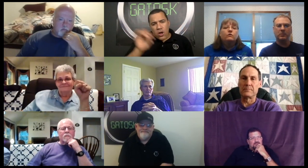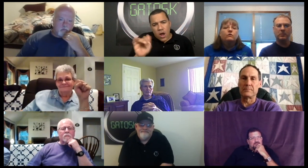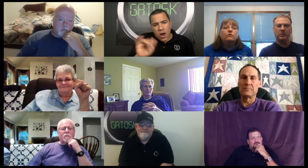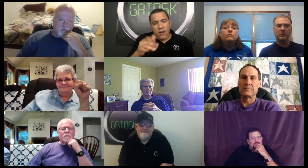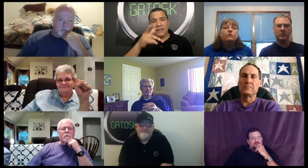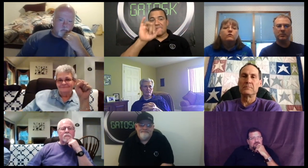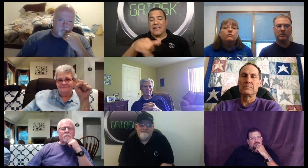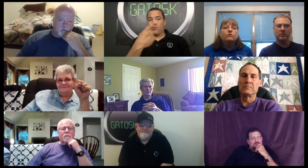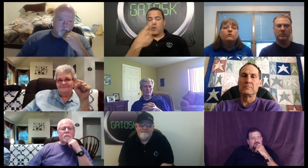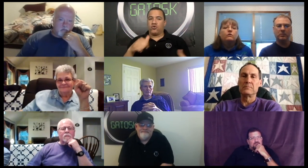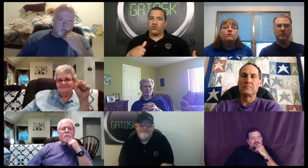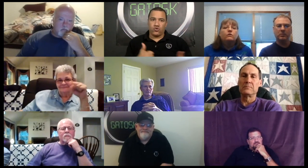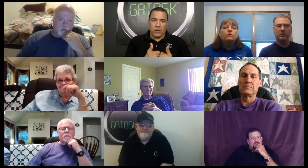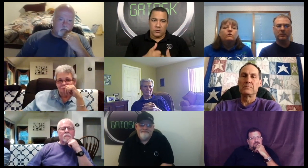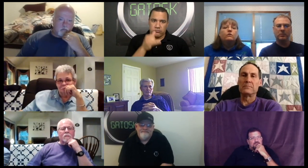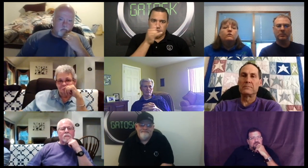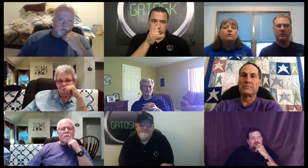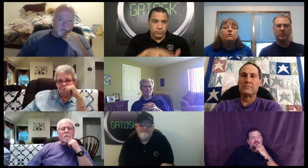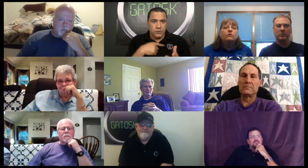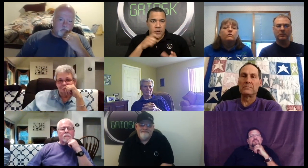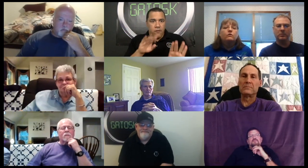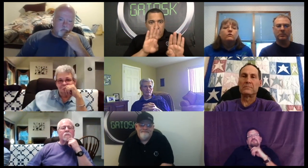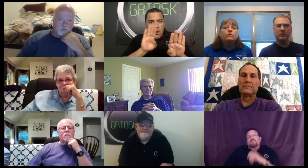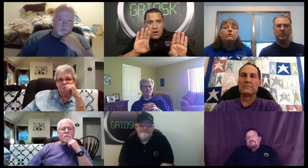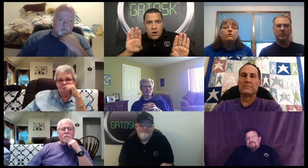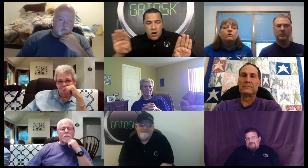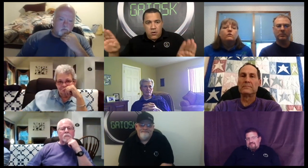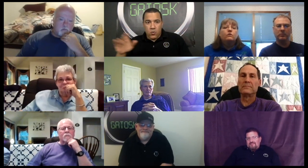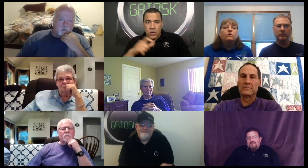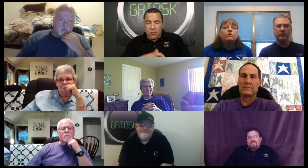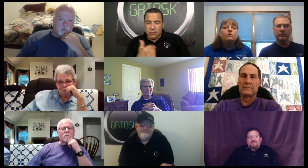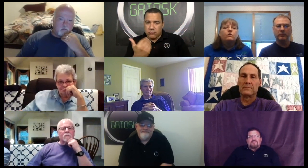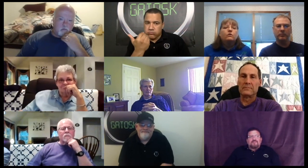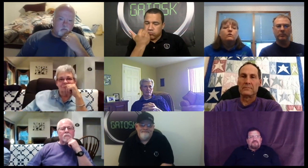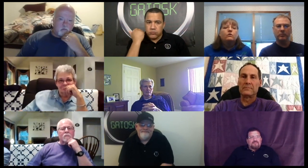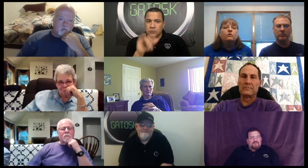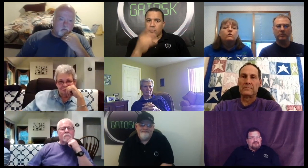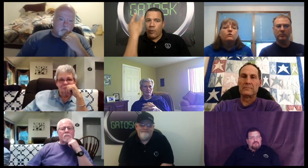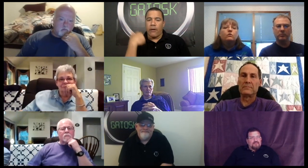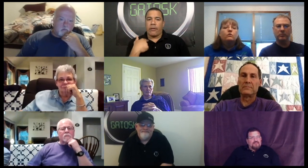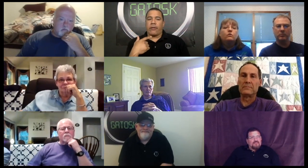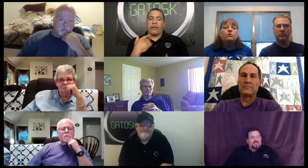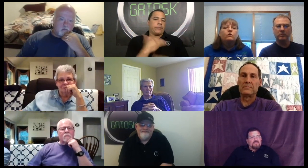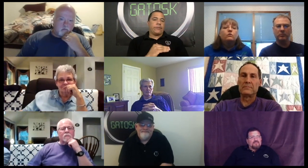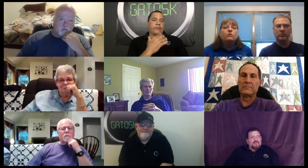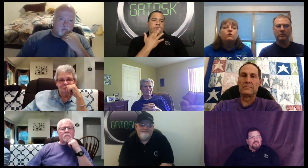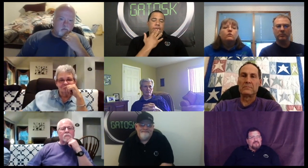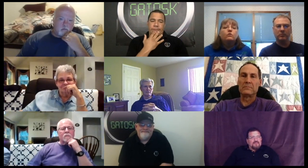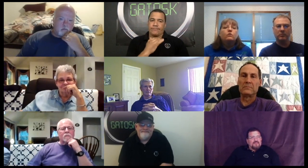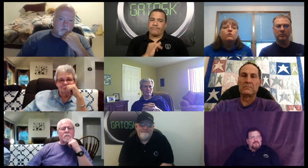see what it will look like. So that's the one challenge. It's really difficult to be able to. It's time consuming to be able to post like all of the